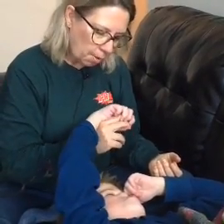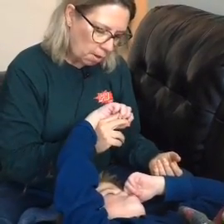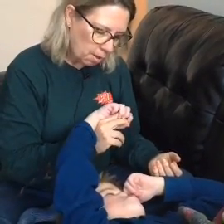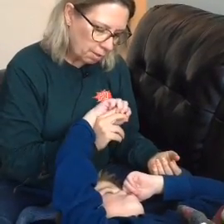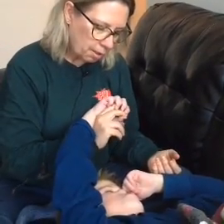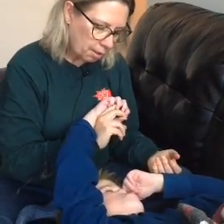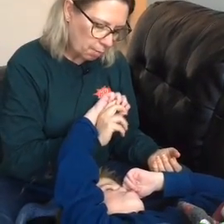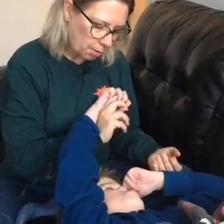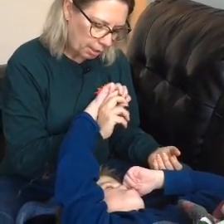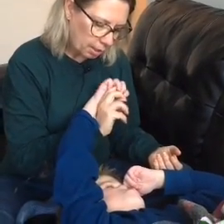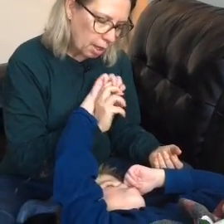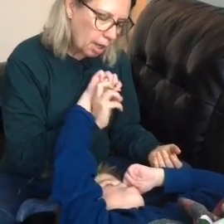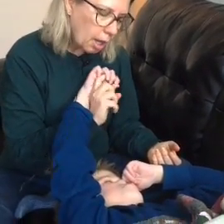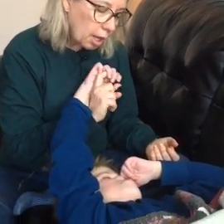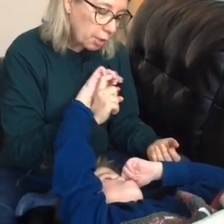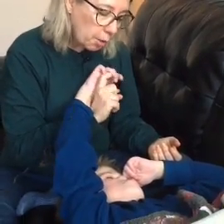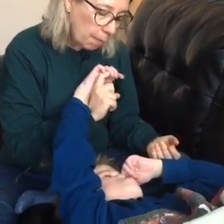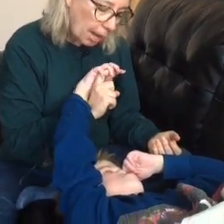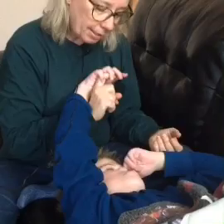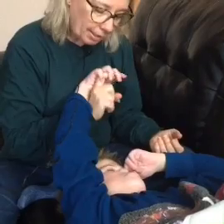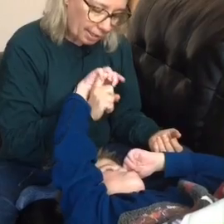ball rolling here. So Maxie,